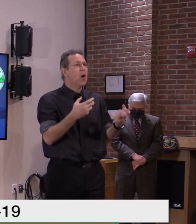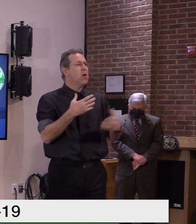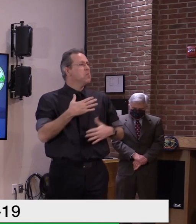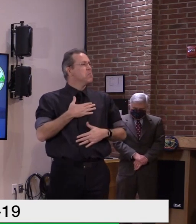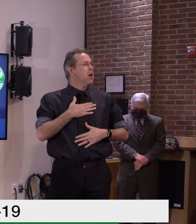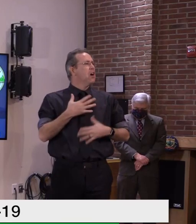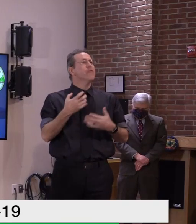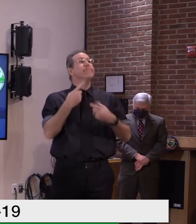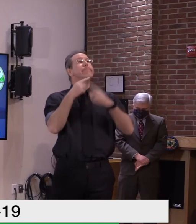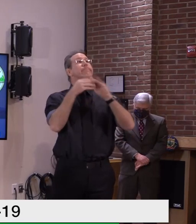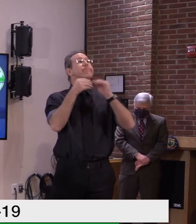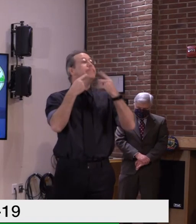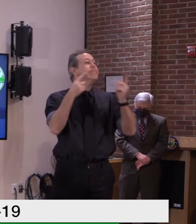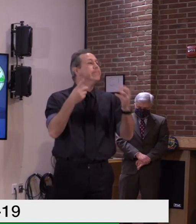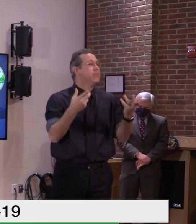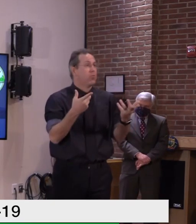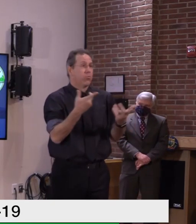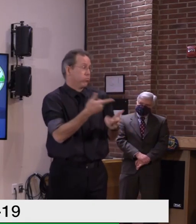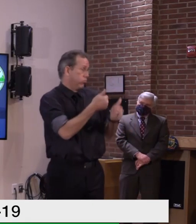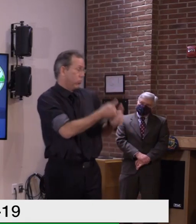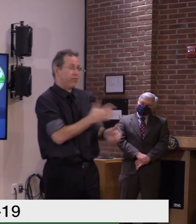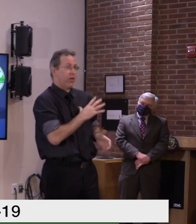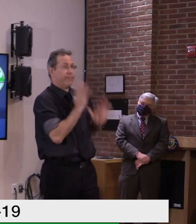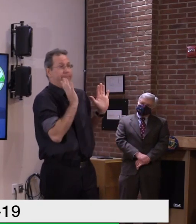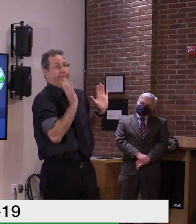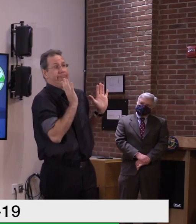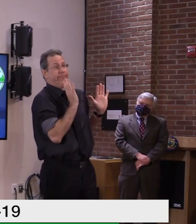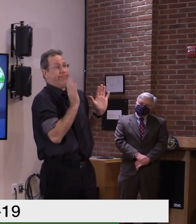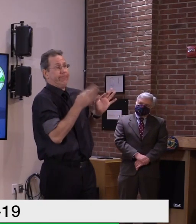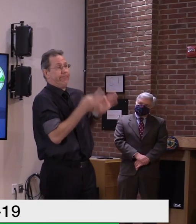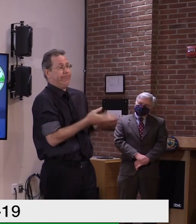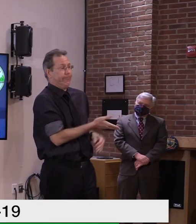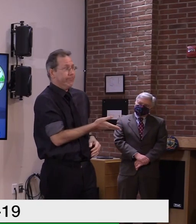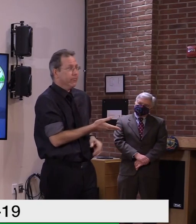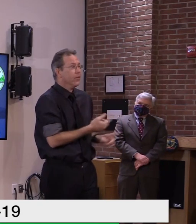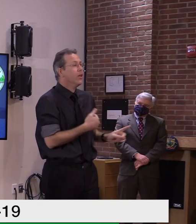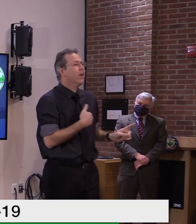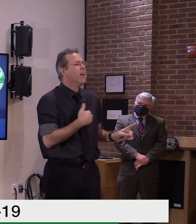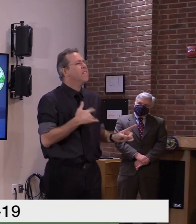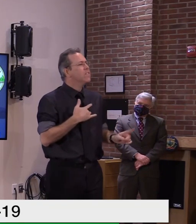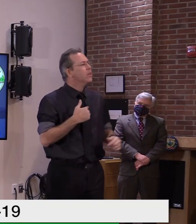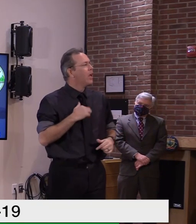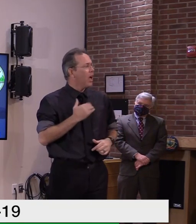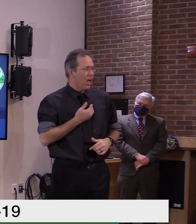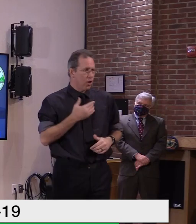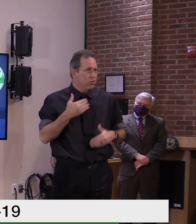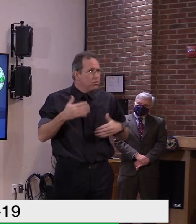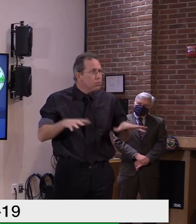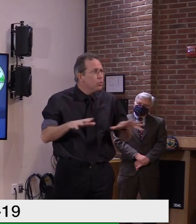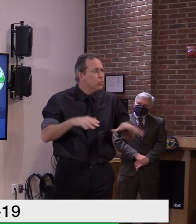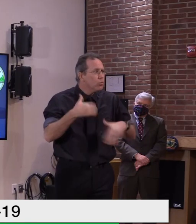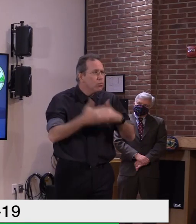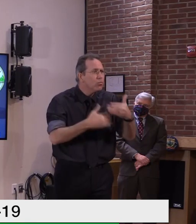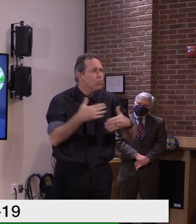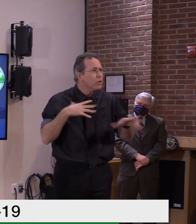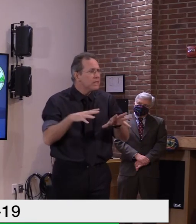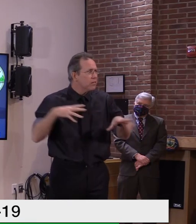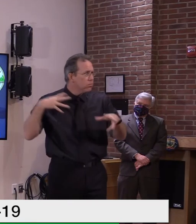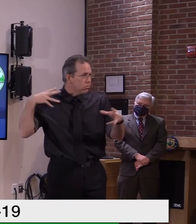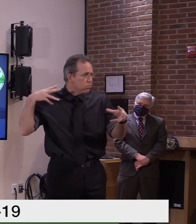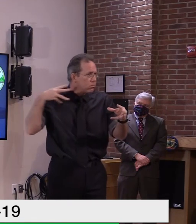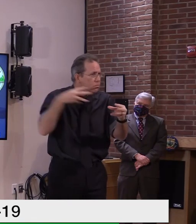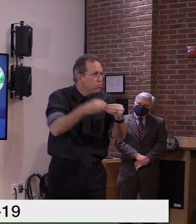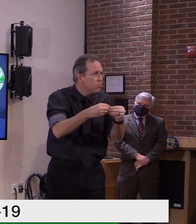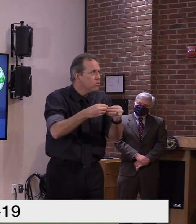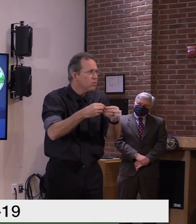on very solid ground constitutionally on this issue. We've been talking about this for quite some time, so.